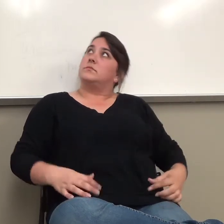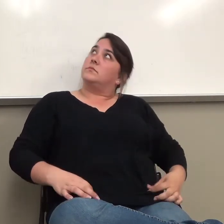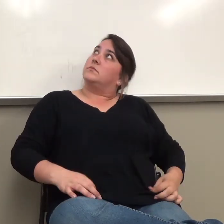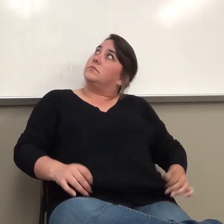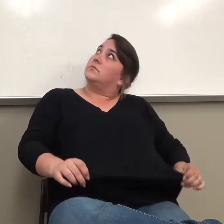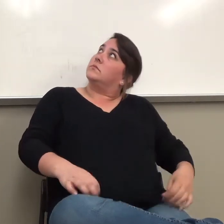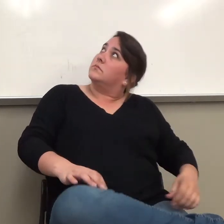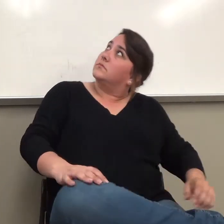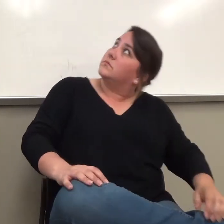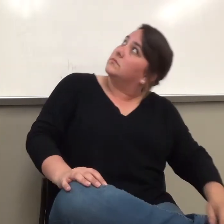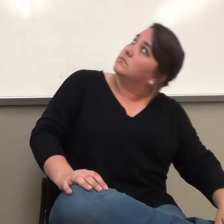Yeah,